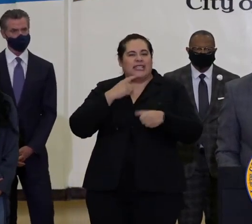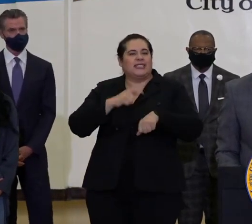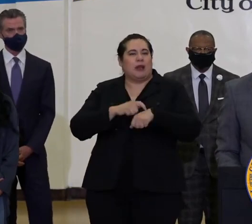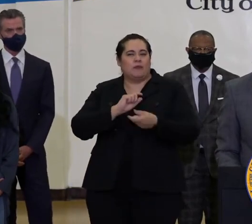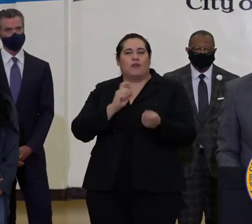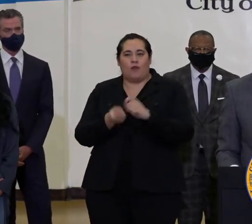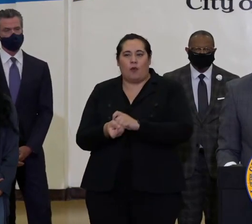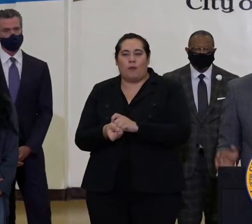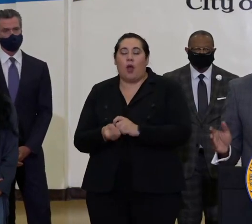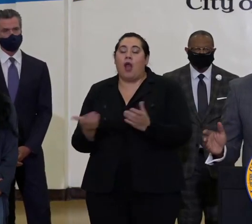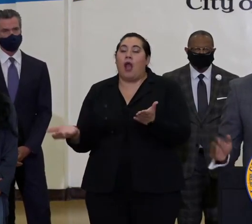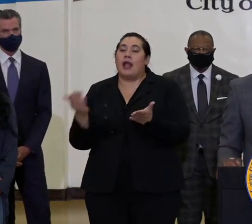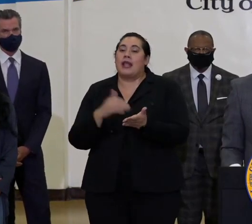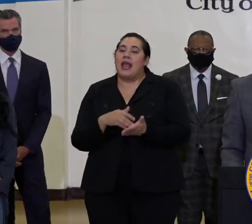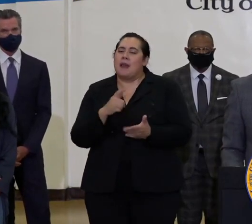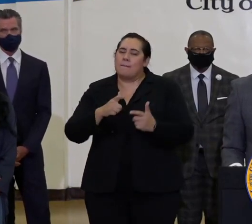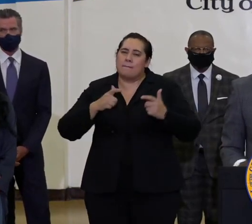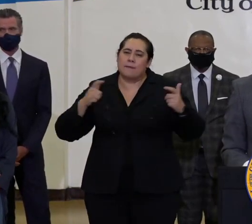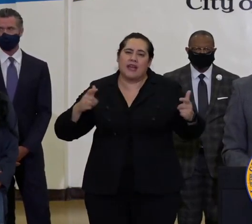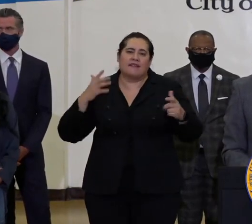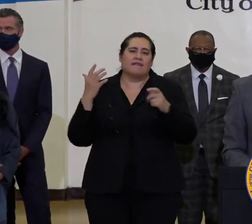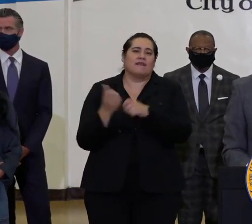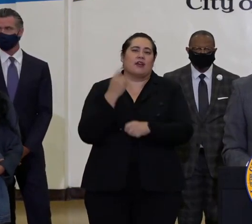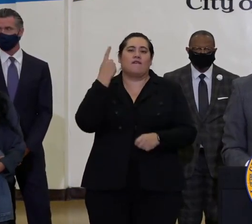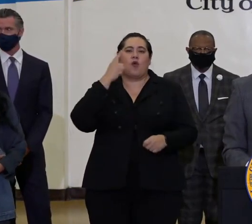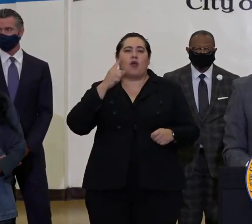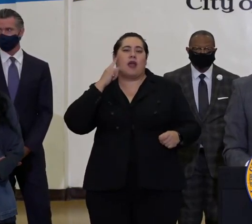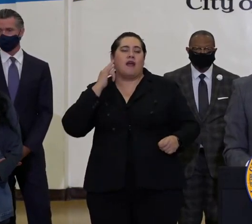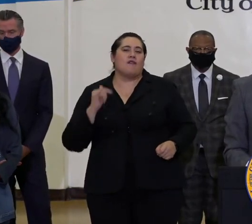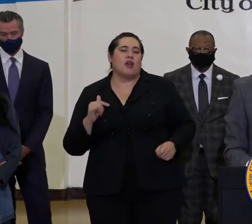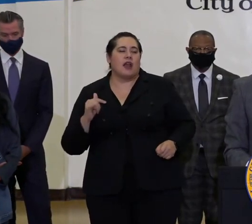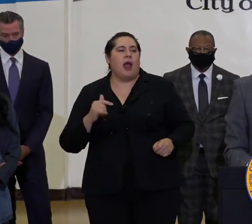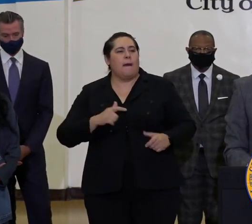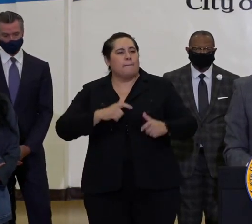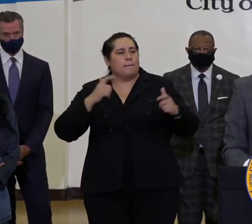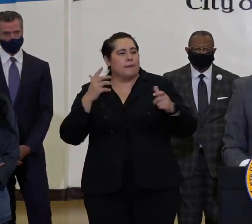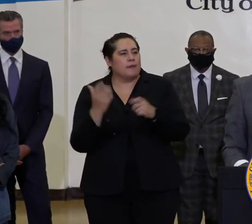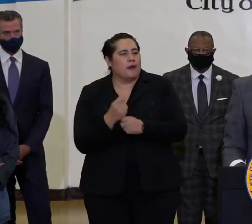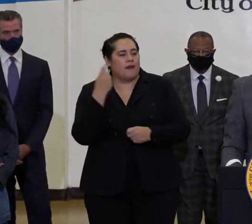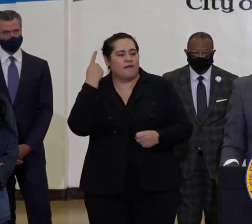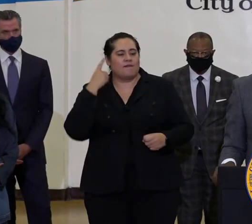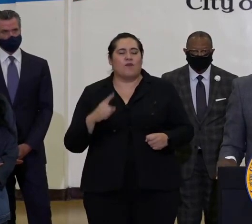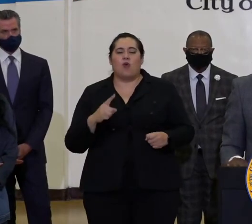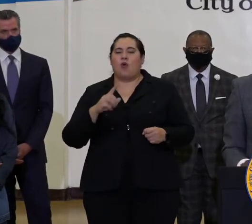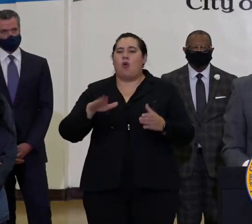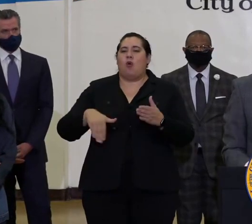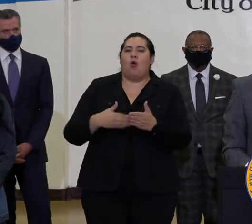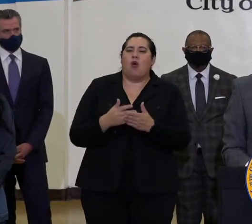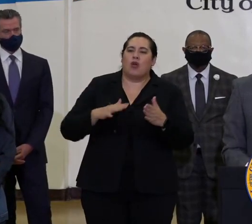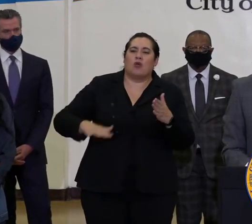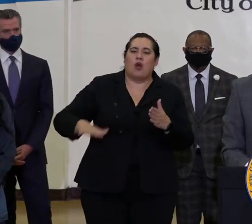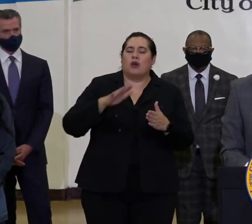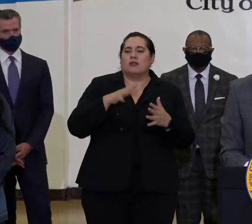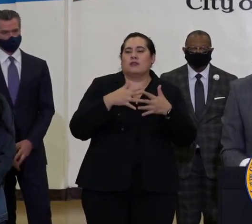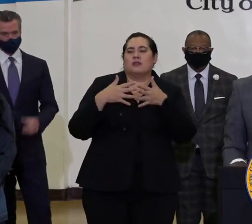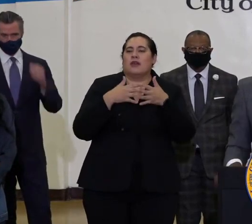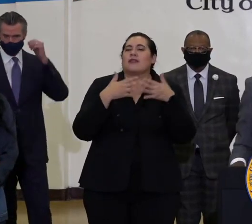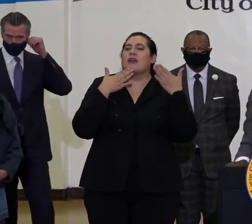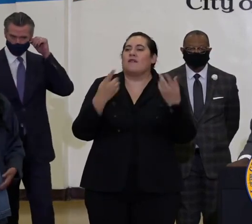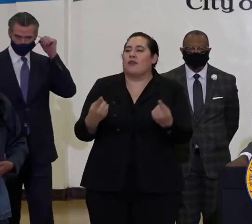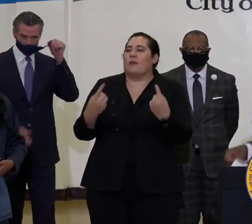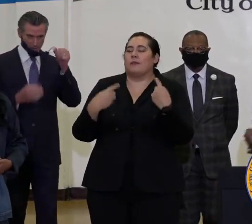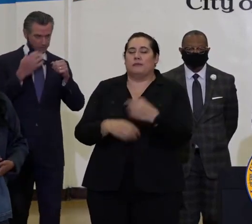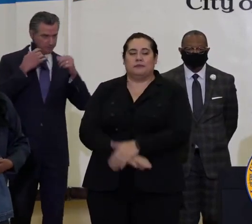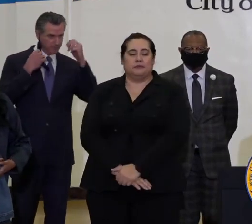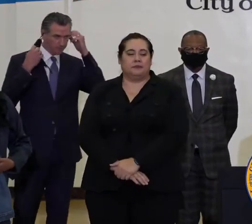for reform. So again, this is a major victory for California. It's a major victory, and it sends a message all across the nation. Thank you for being here today.